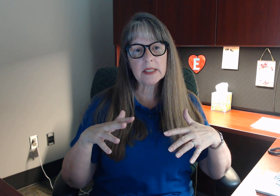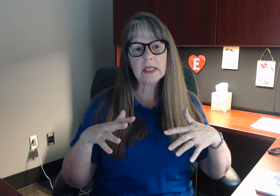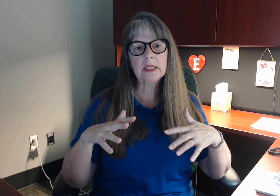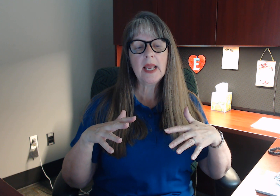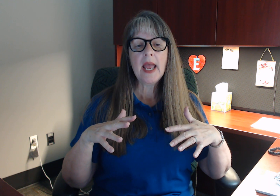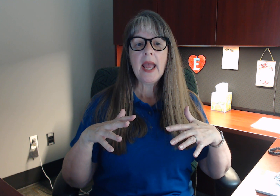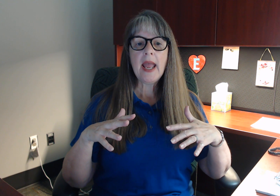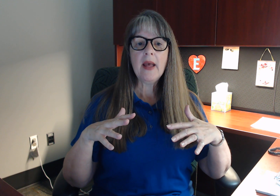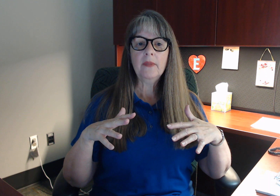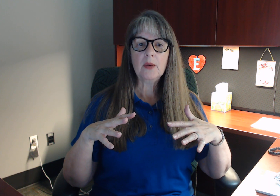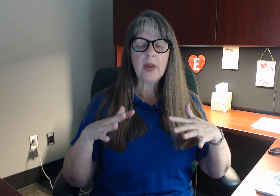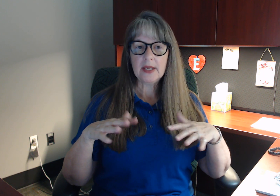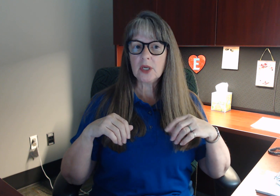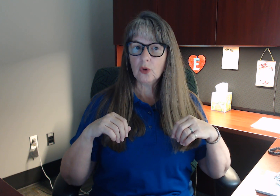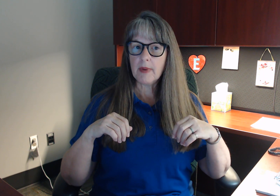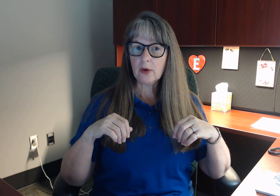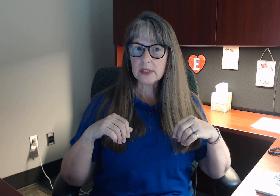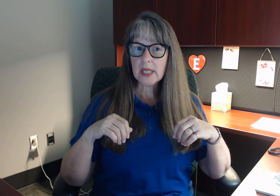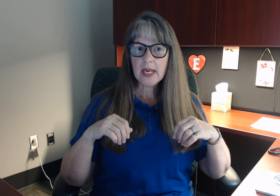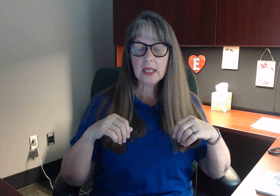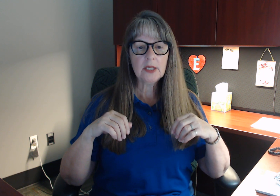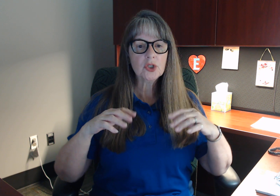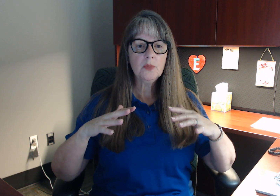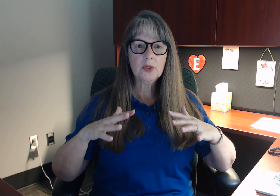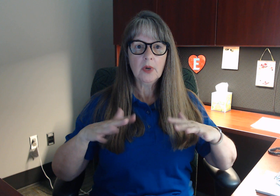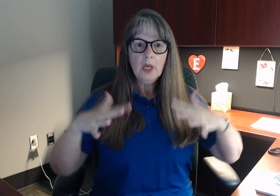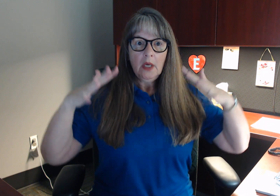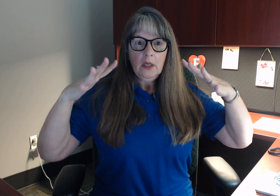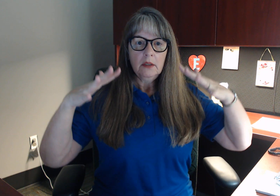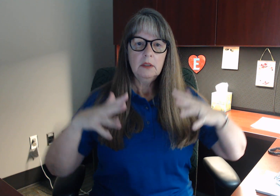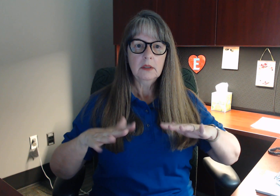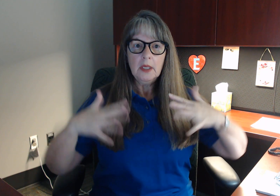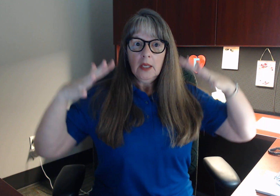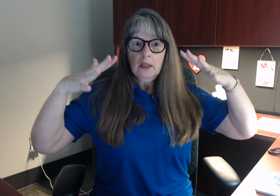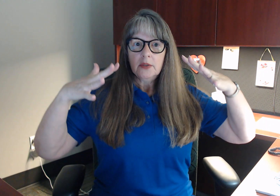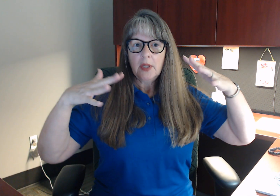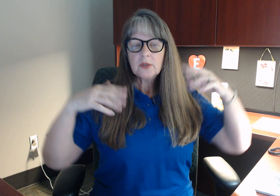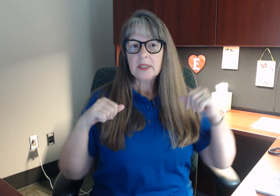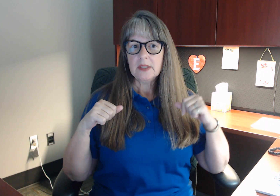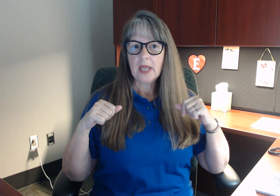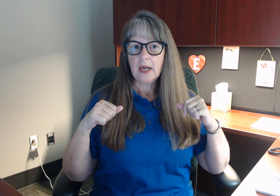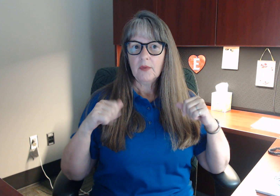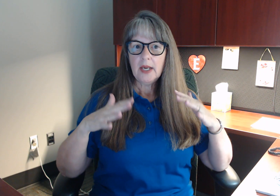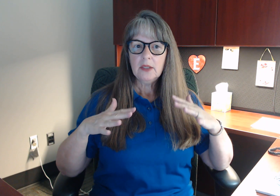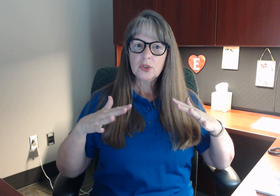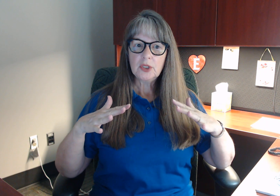medicine, and they were asking her about her anxiety, and she would do, that looks like anxiety, right? She